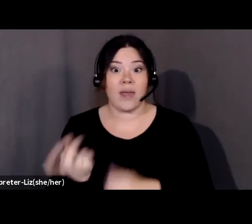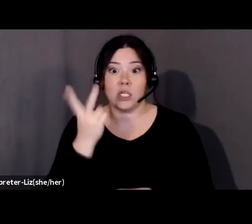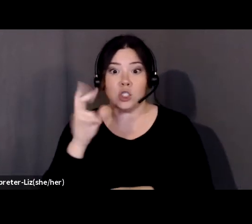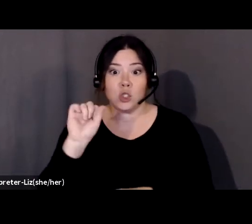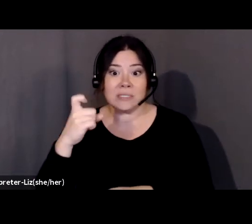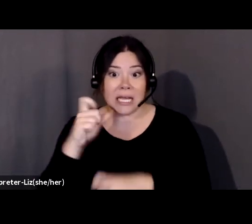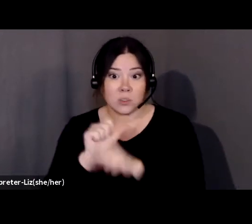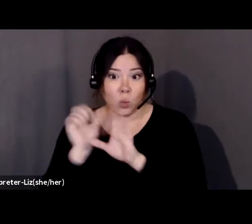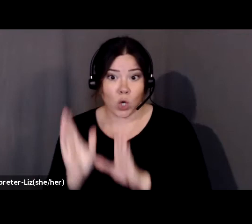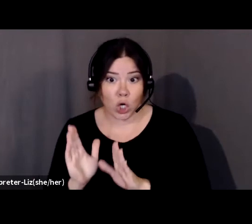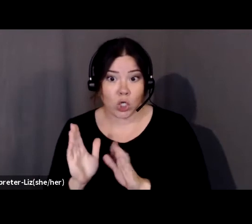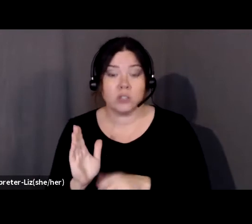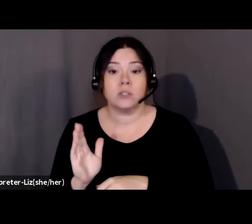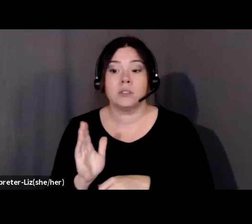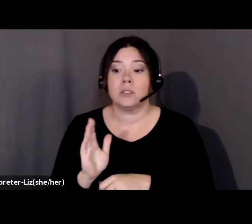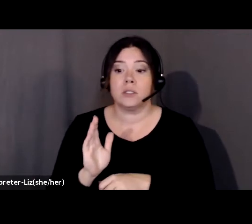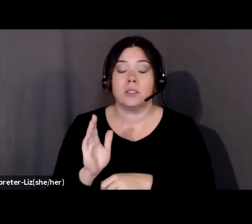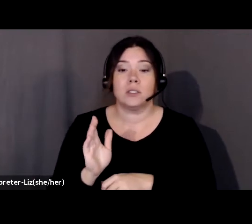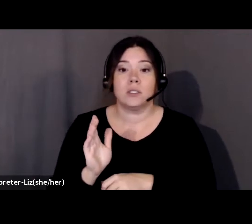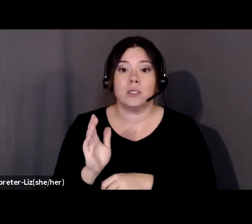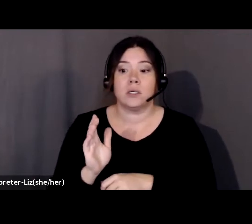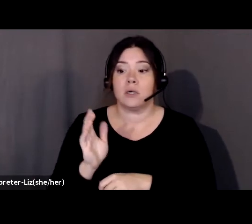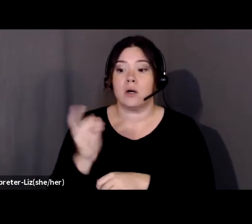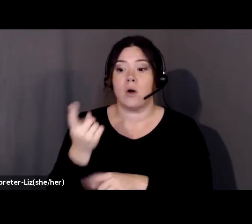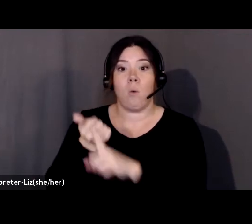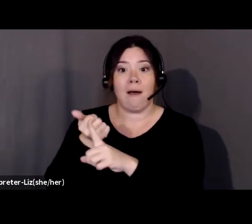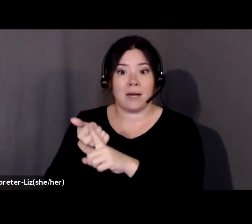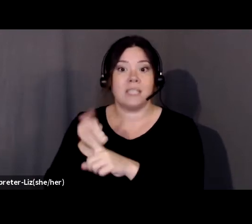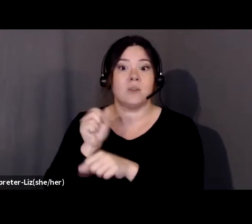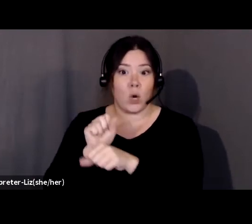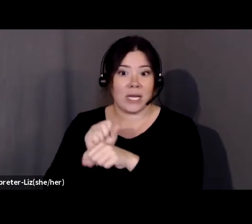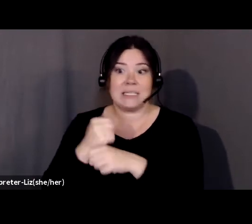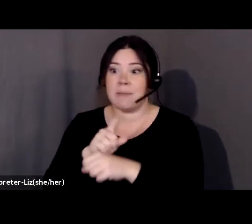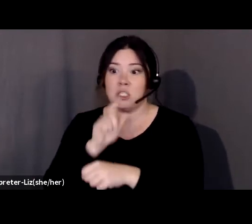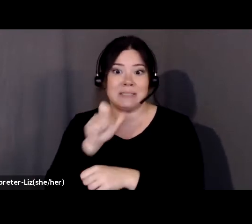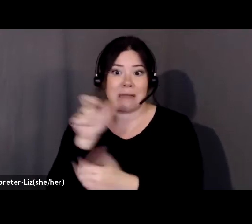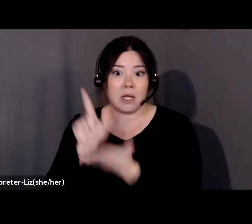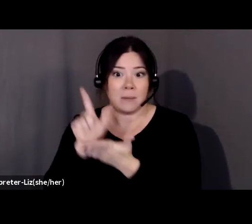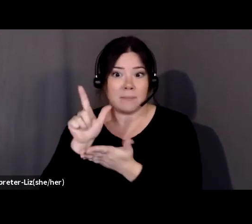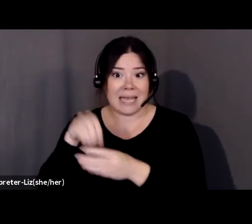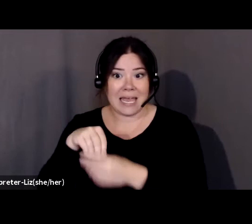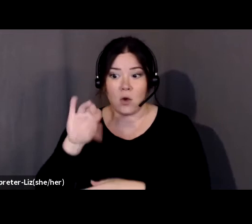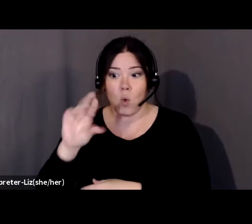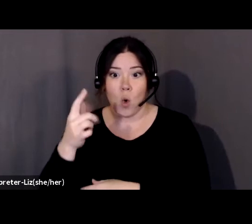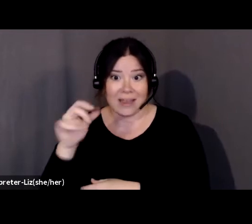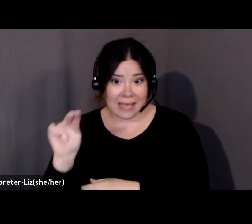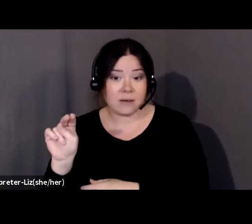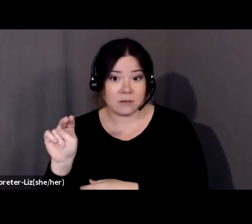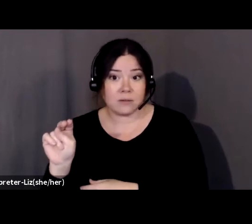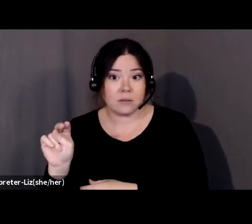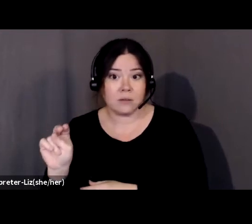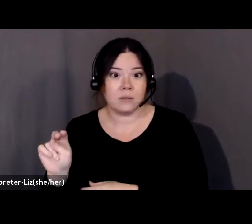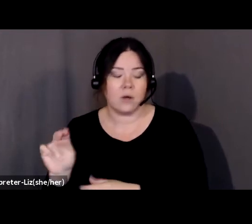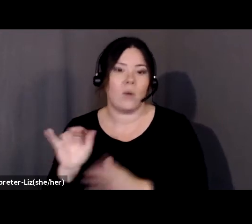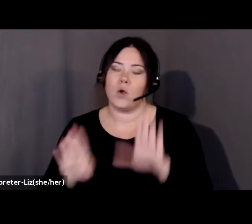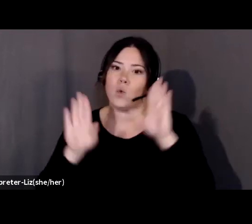workers, one of whom is working on decriminalizing sex work in Oregon. And we had a great conversation because